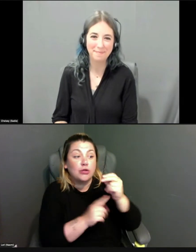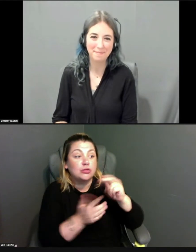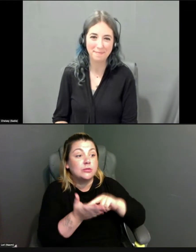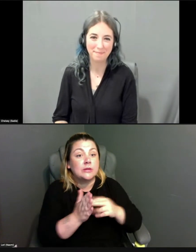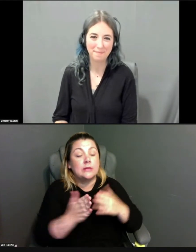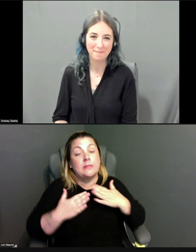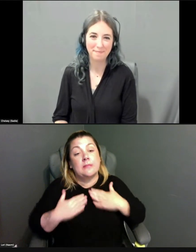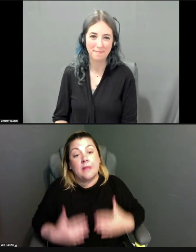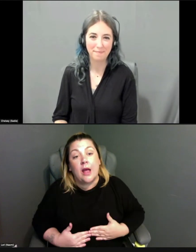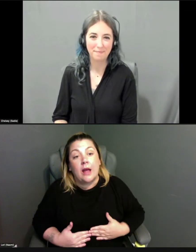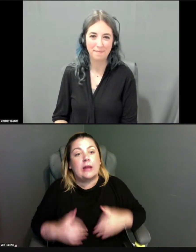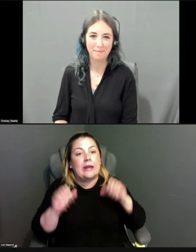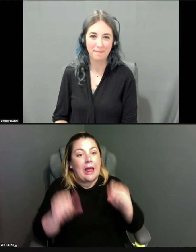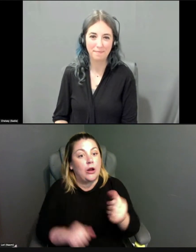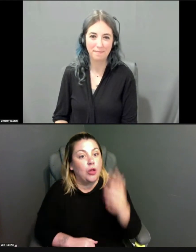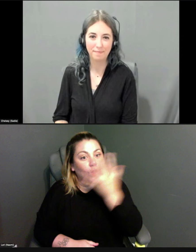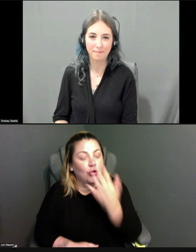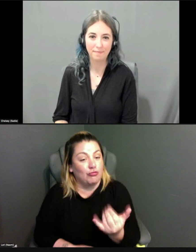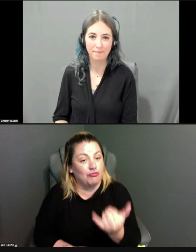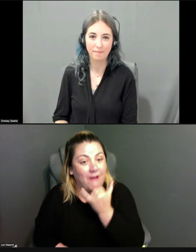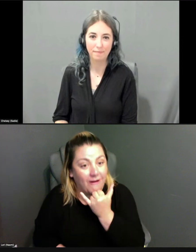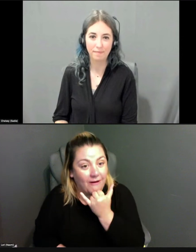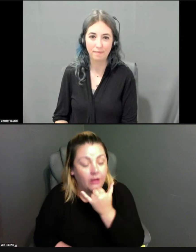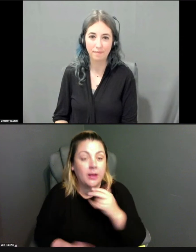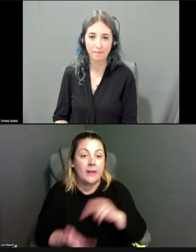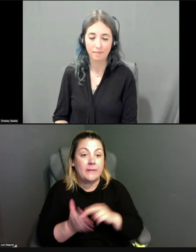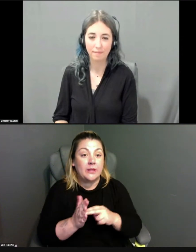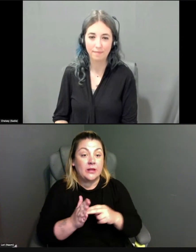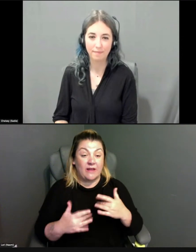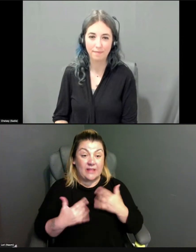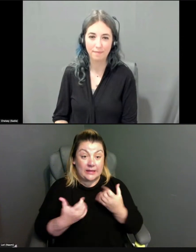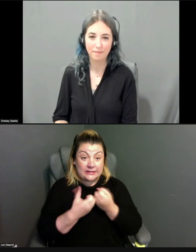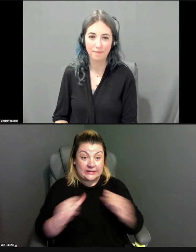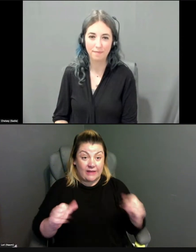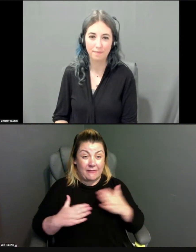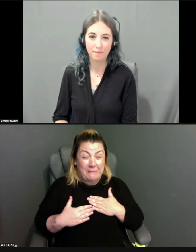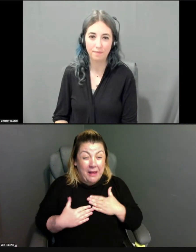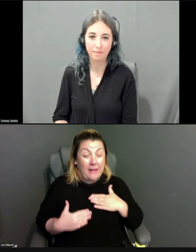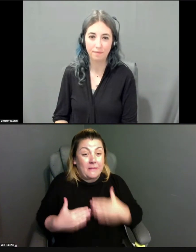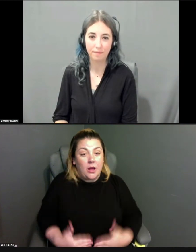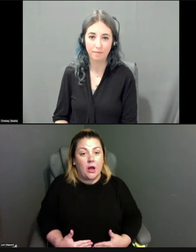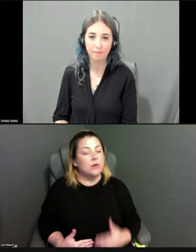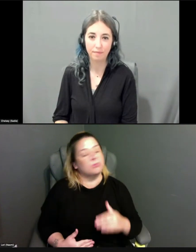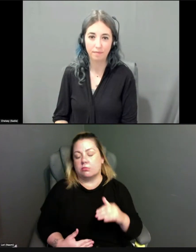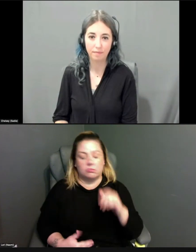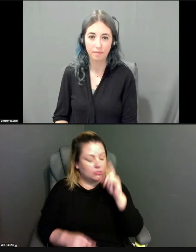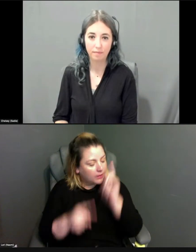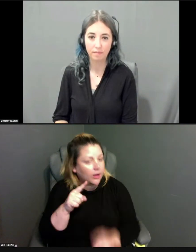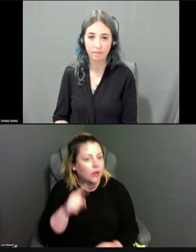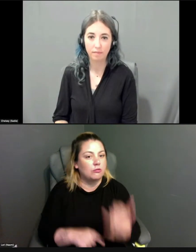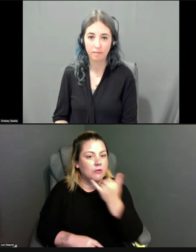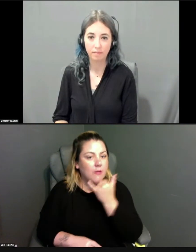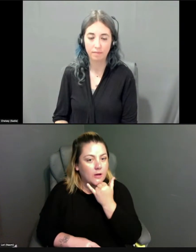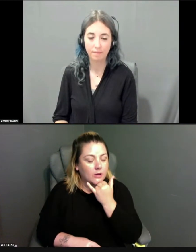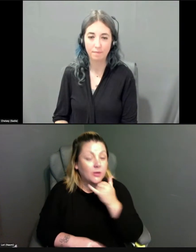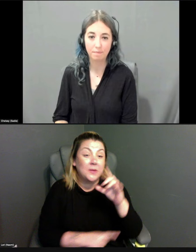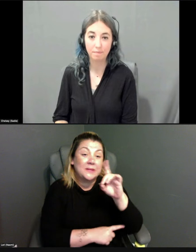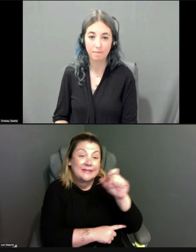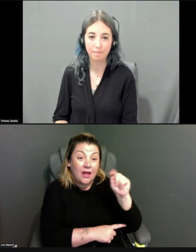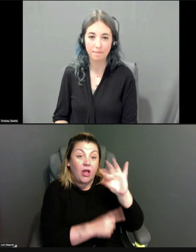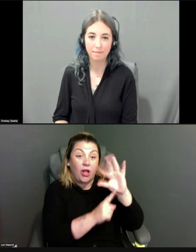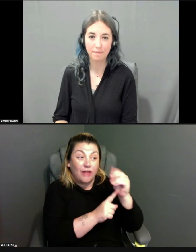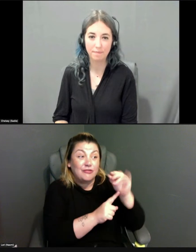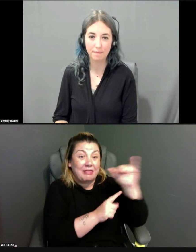feel unsafe in our bodies as they are. So diet culture is a system of oppression.